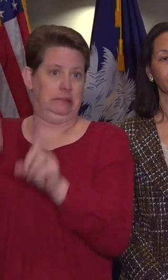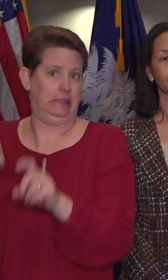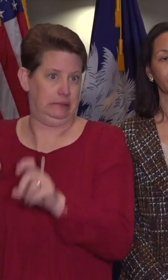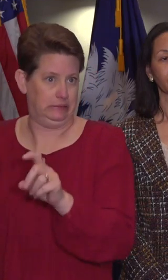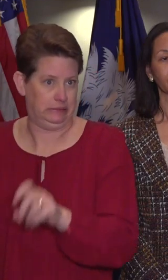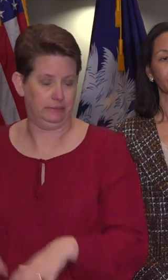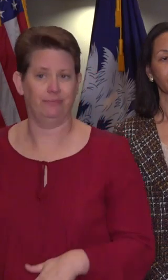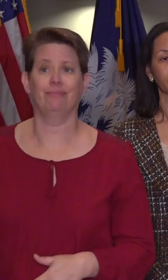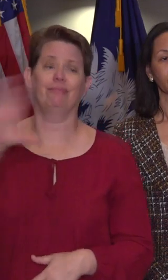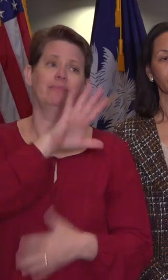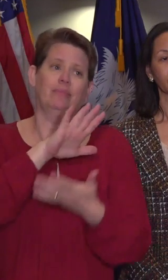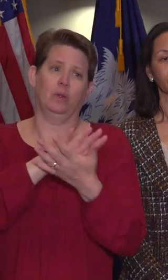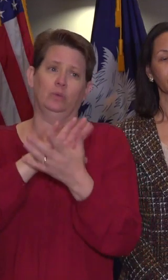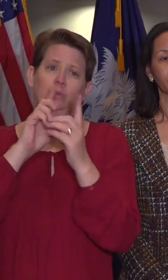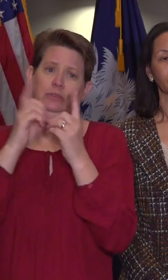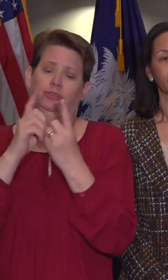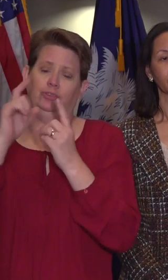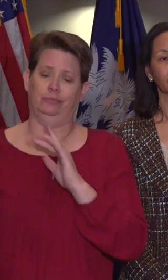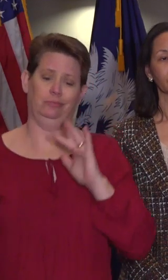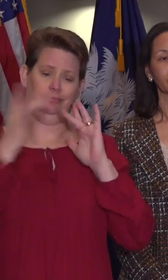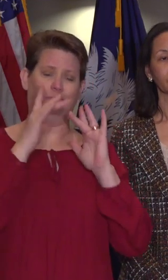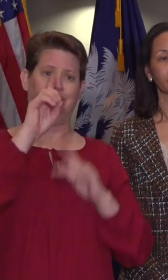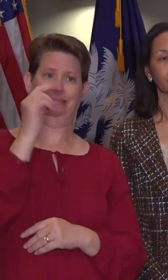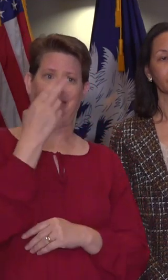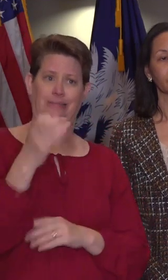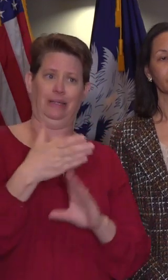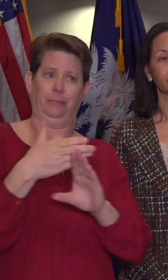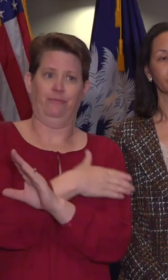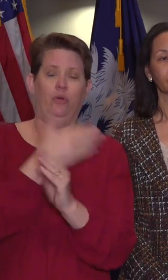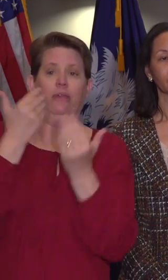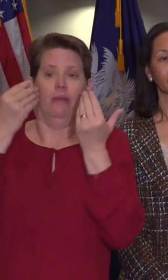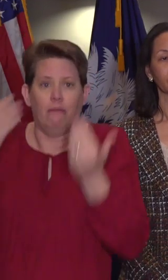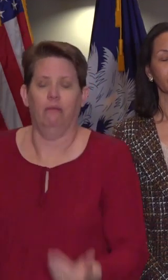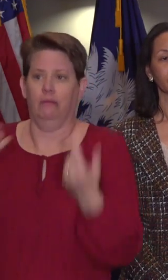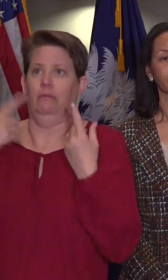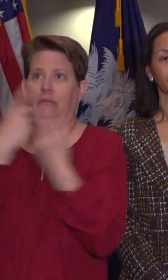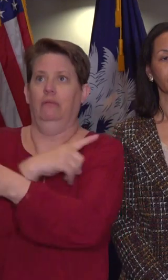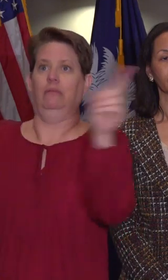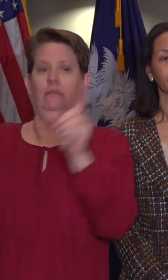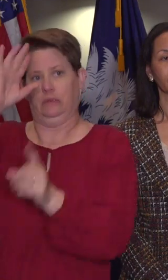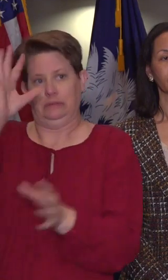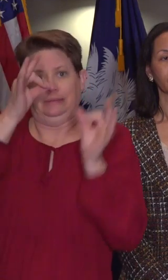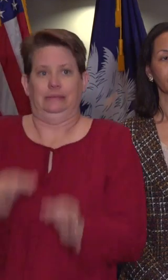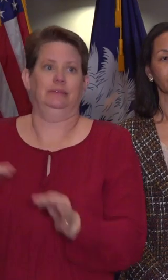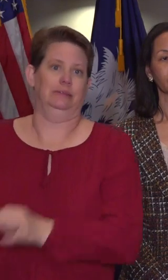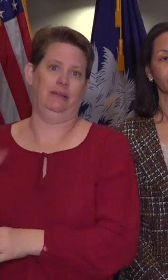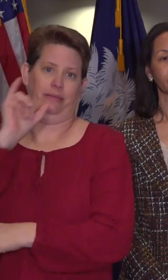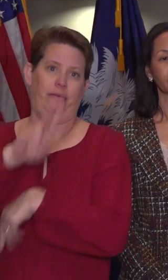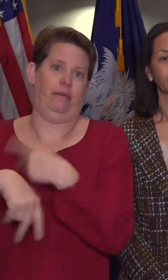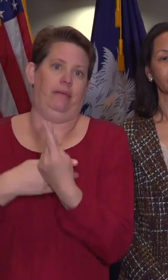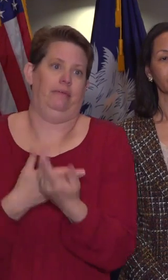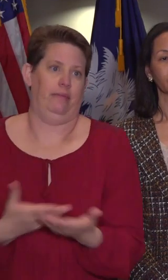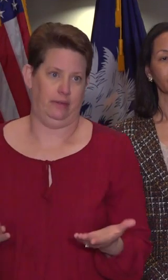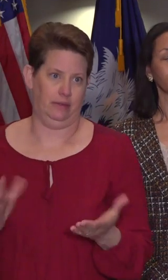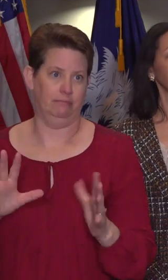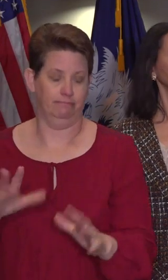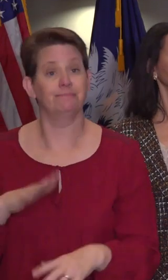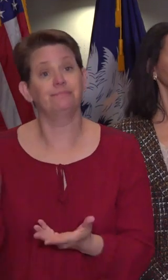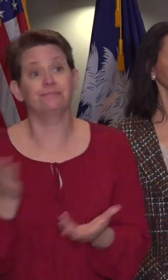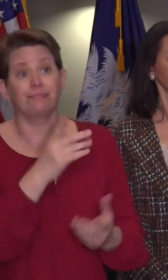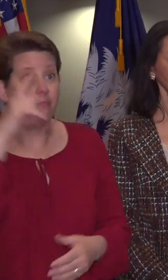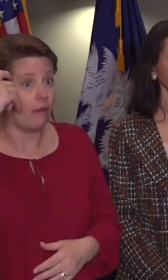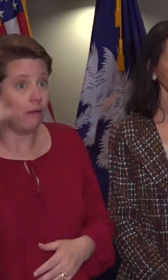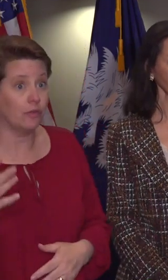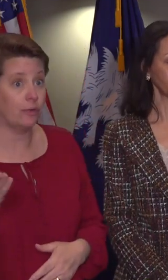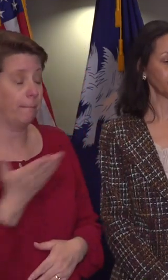districts should consult with DHEC prior to making decisions or announcements such as this. Governor? Thank